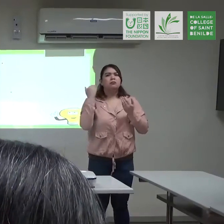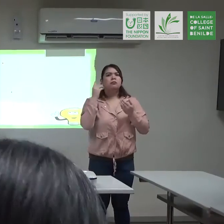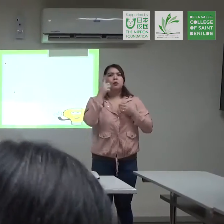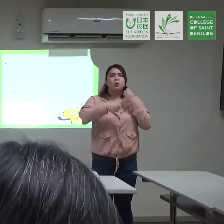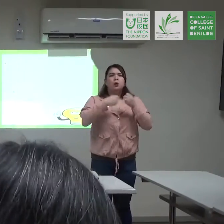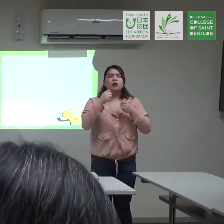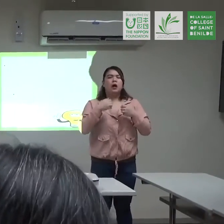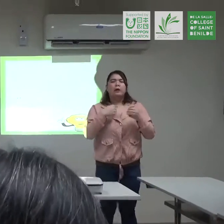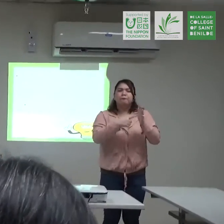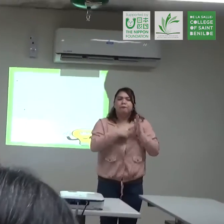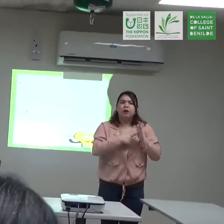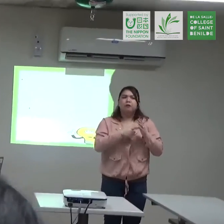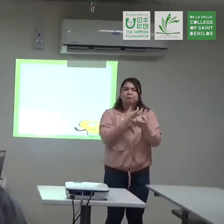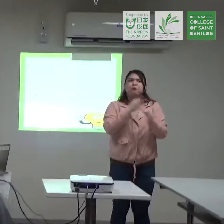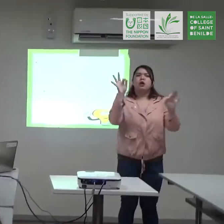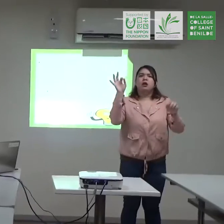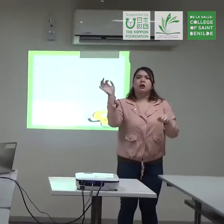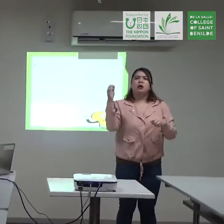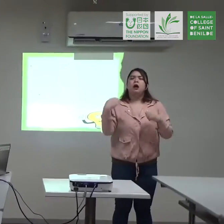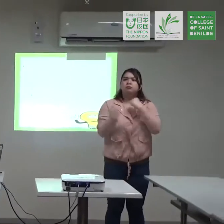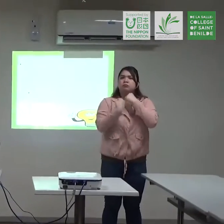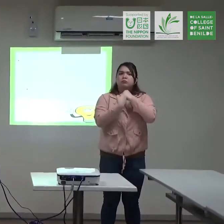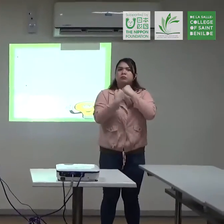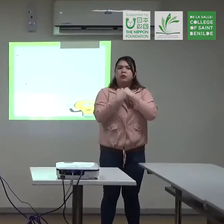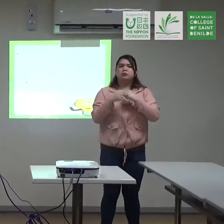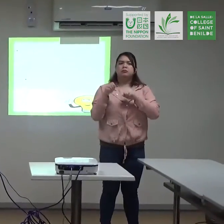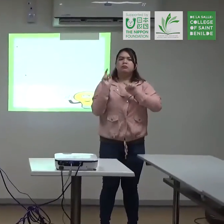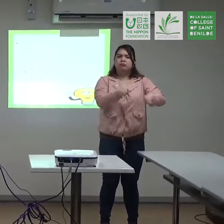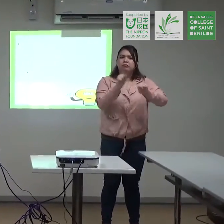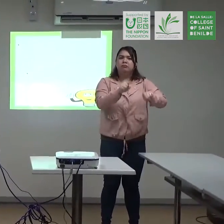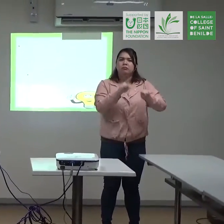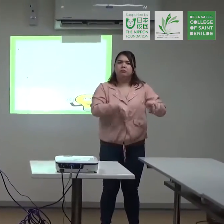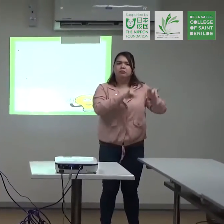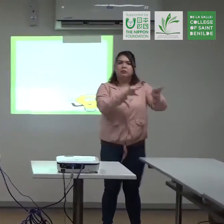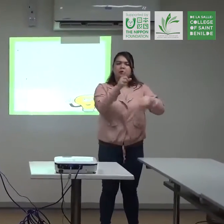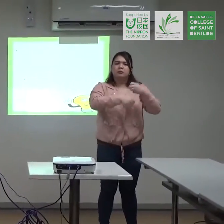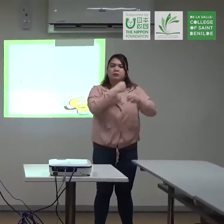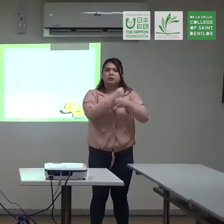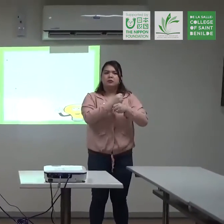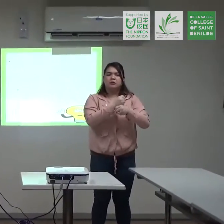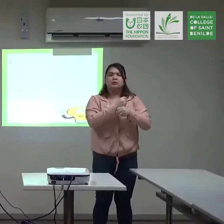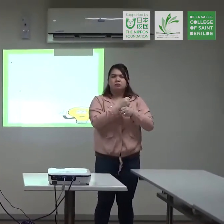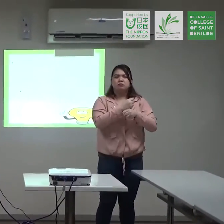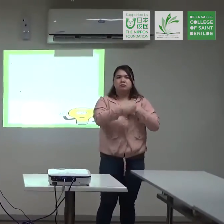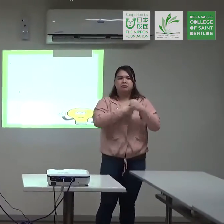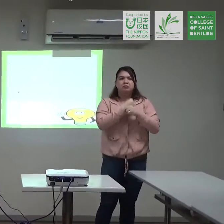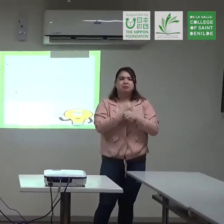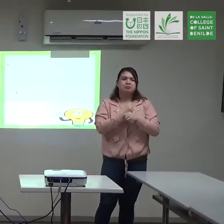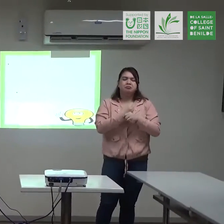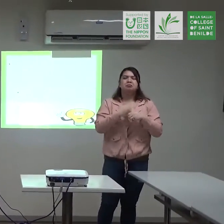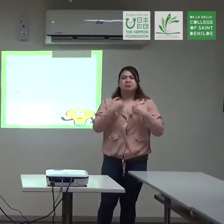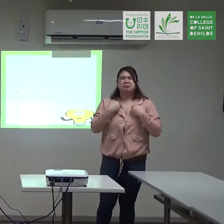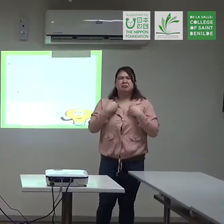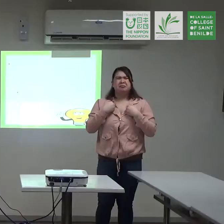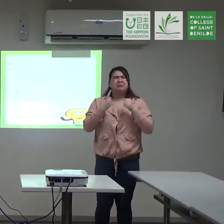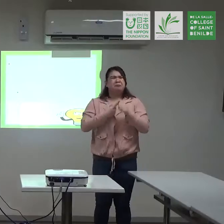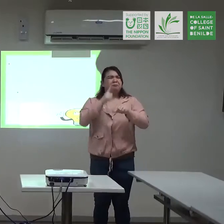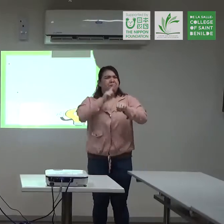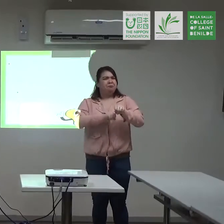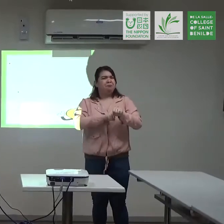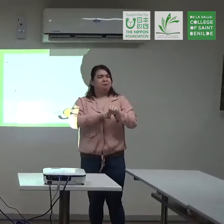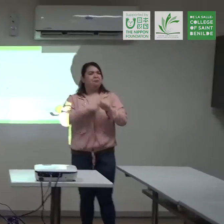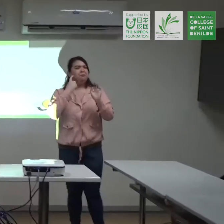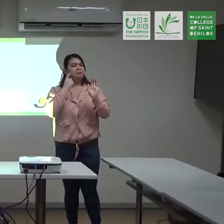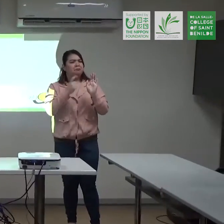year for free, sponsored by the Australian government. And the first time I noticed, I